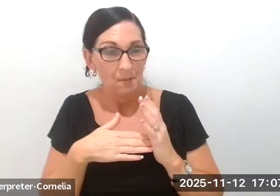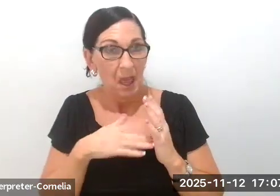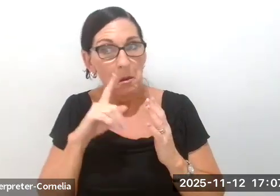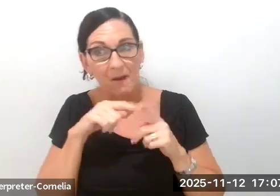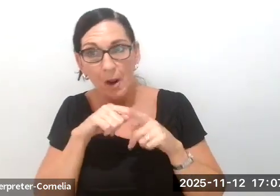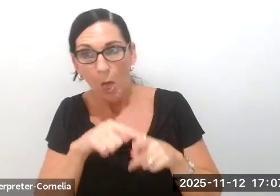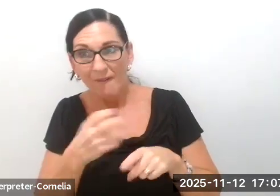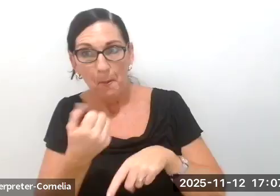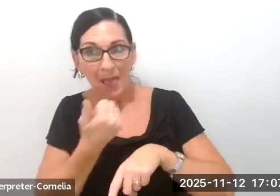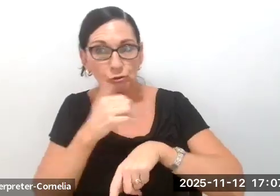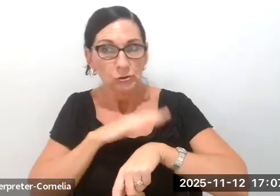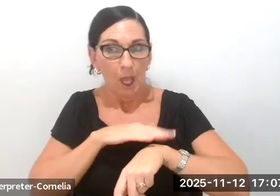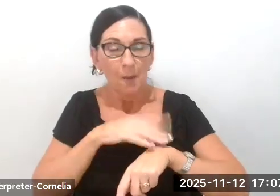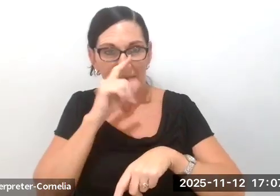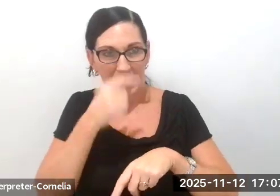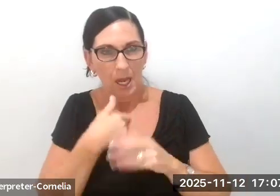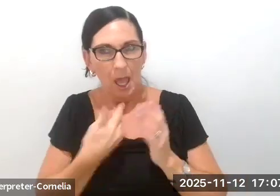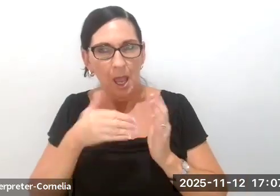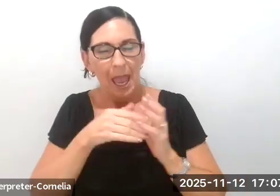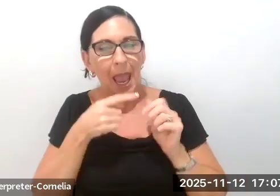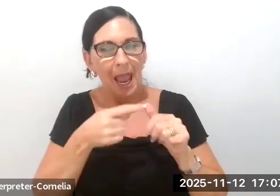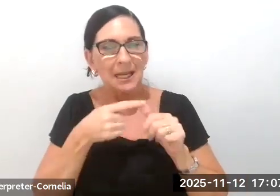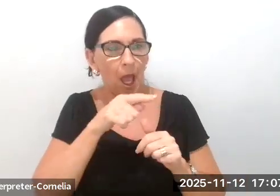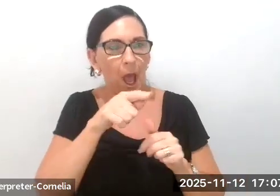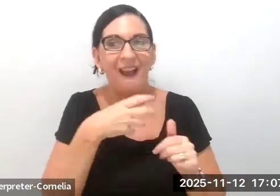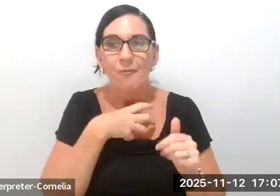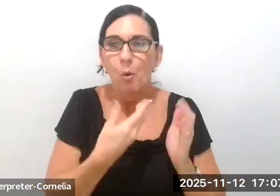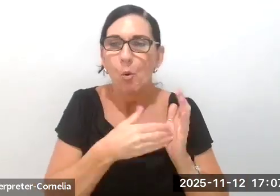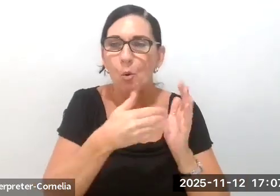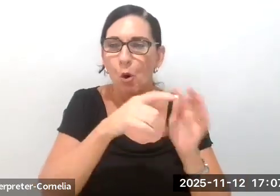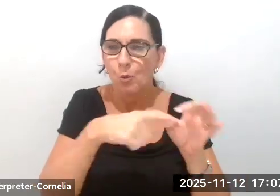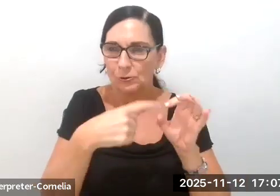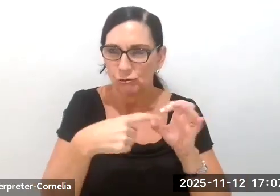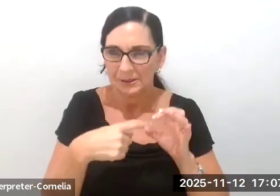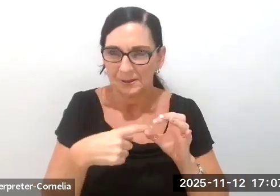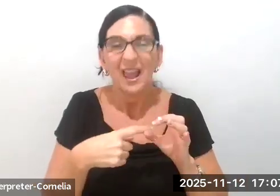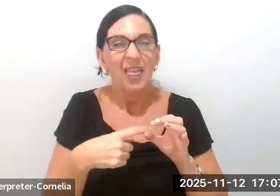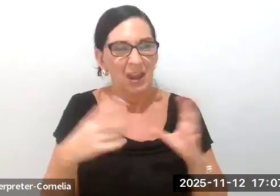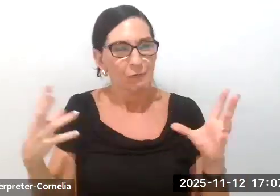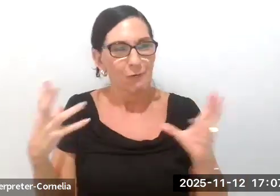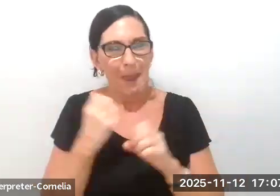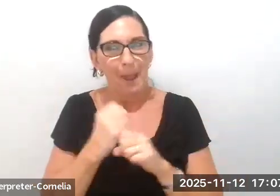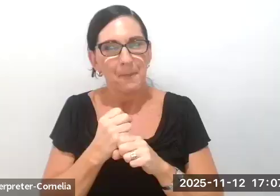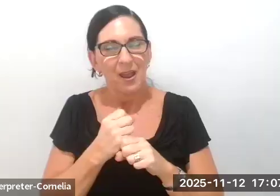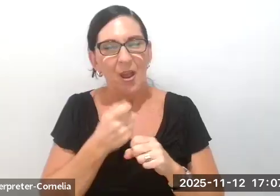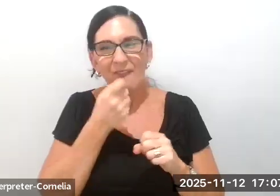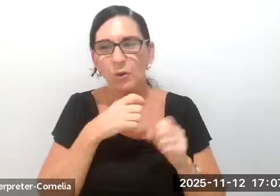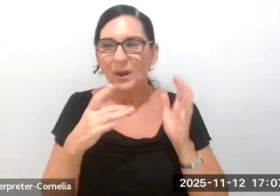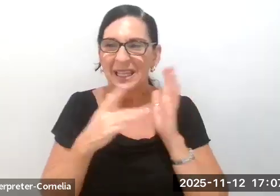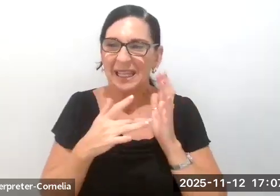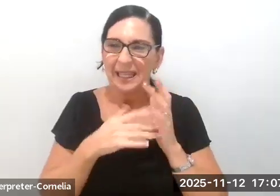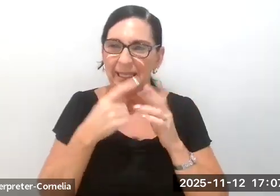we'll also respond to additional questions you may have. And we'll wrap up with a few key takeaways, a link to the